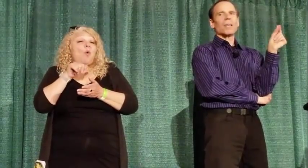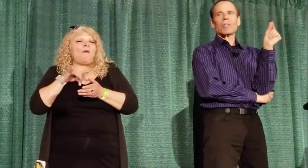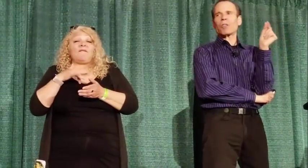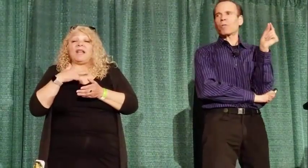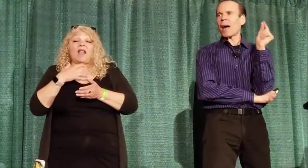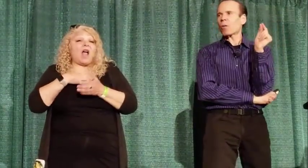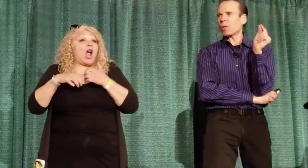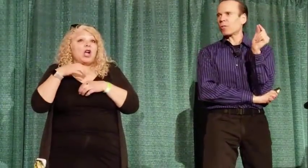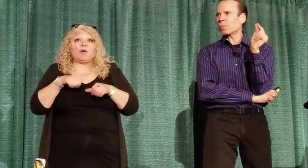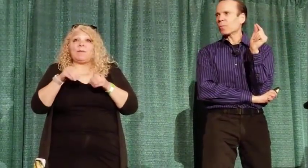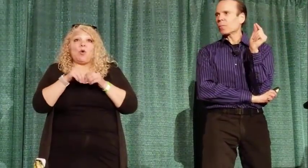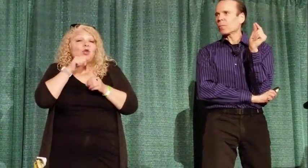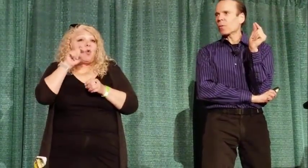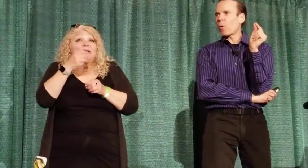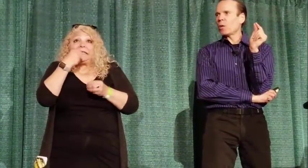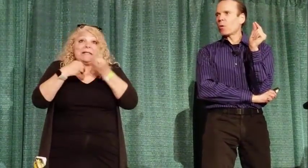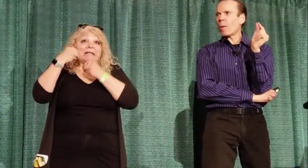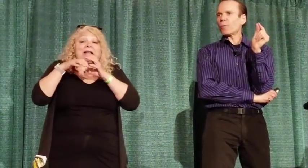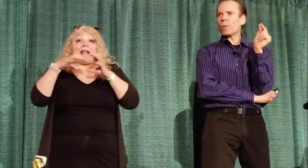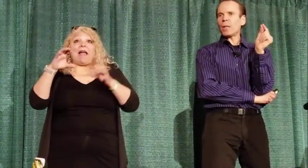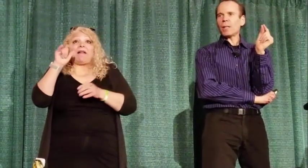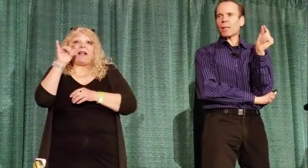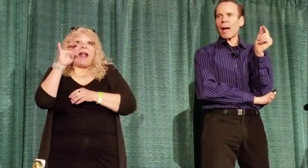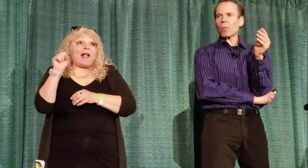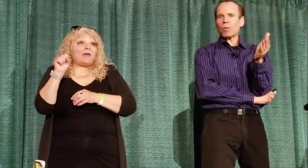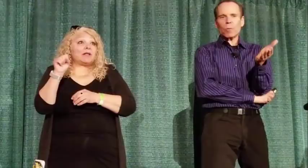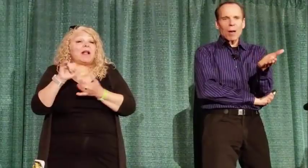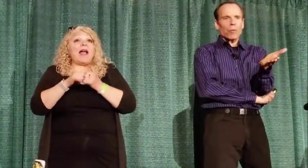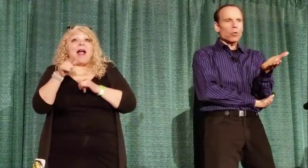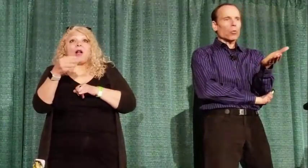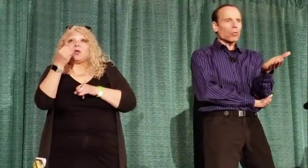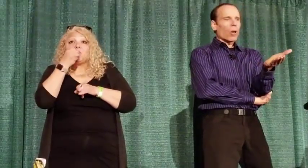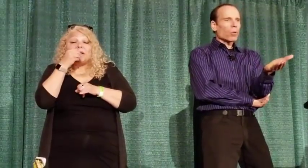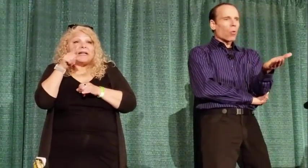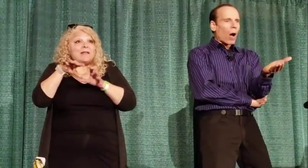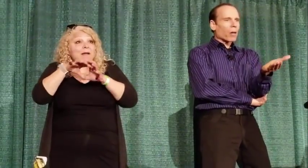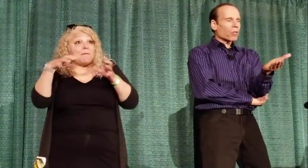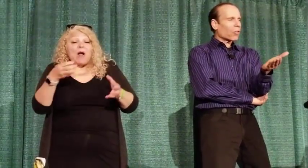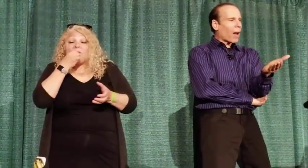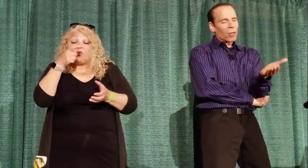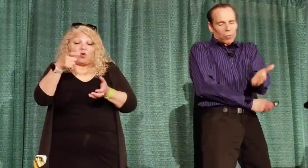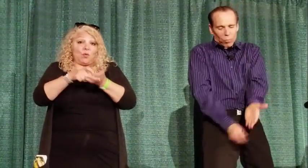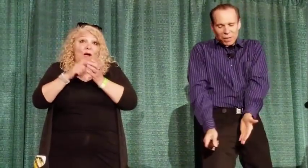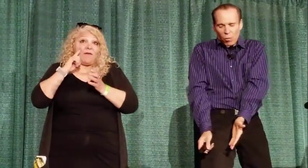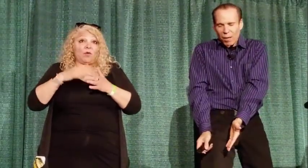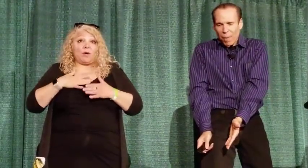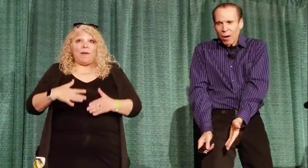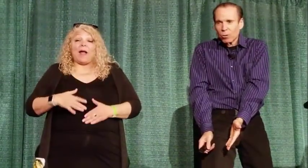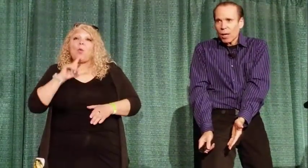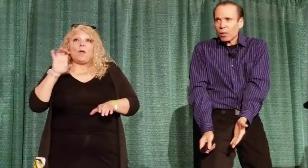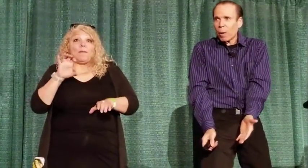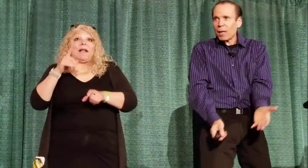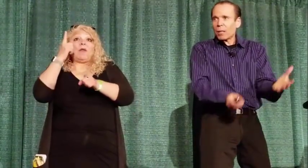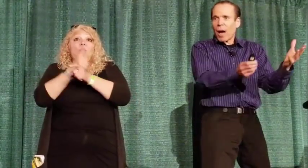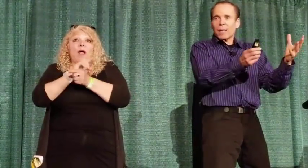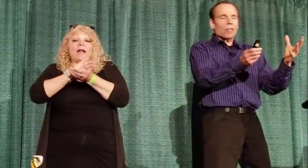of eating excessive calories. The way you comfortably eat the calories, the amount of food you require and desire, and be the right